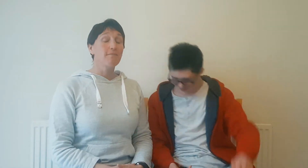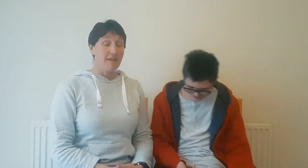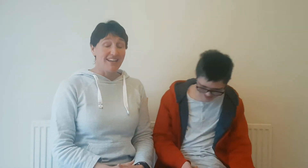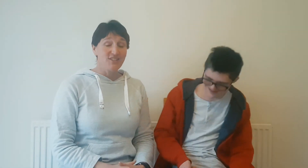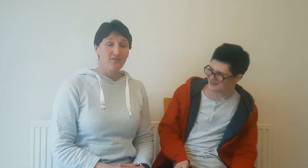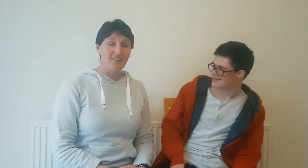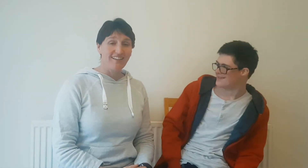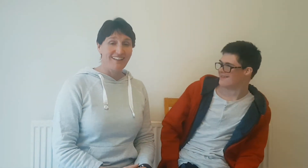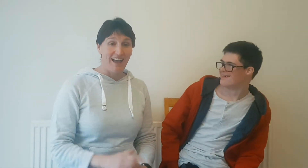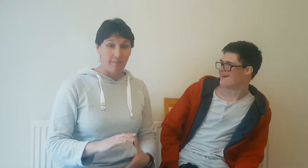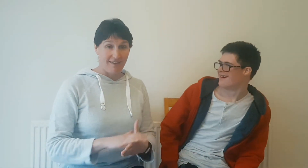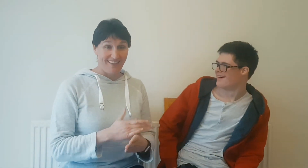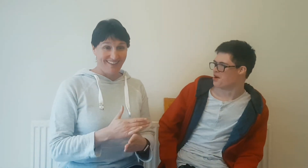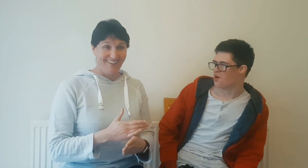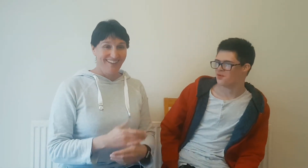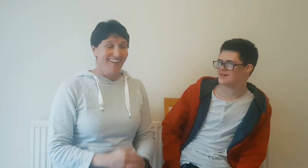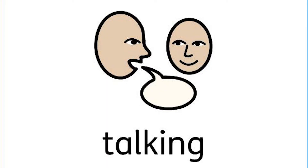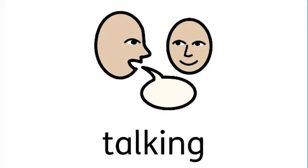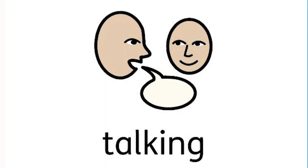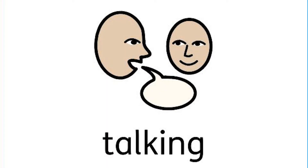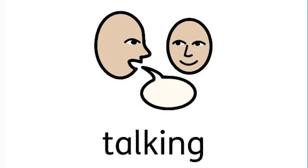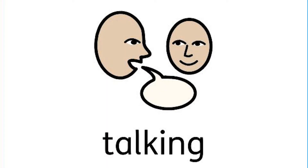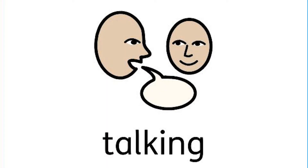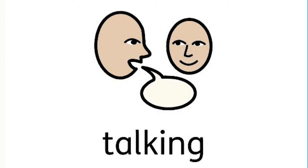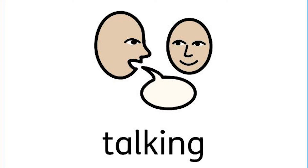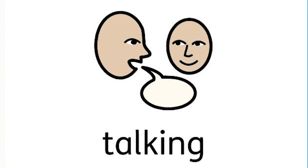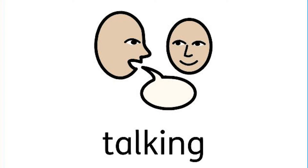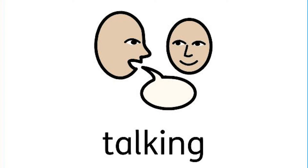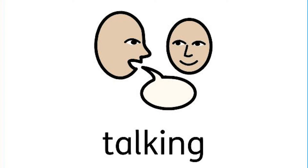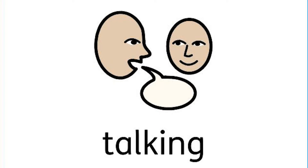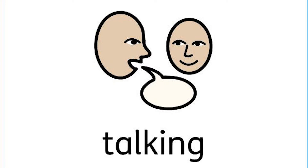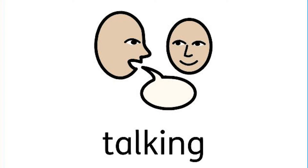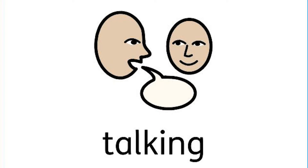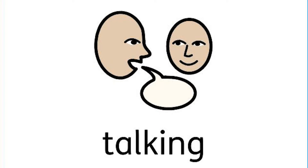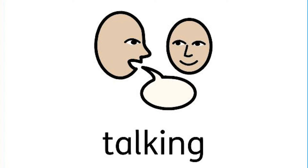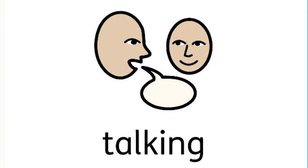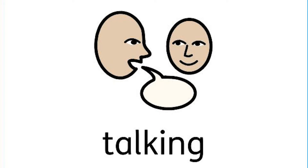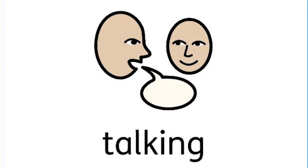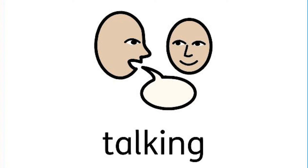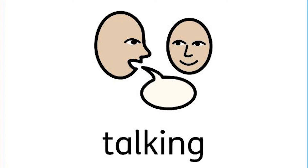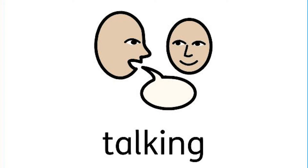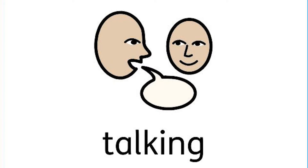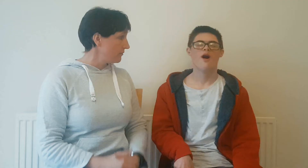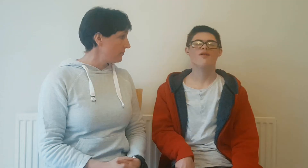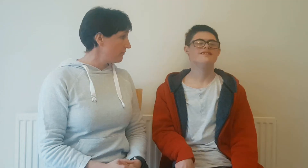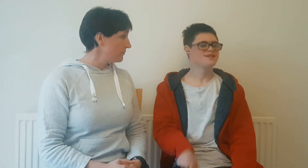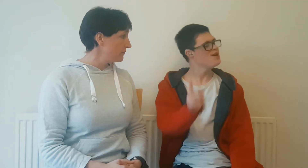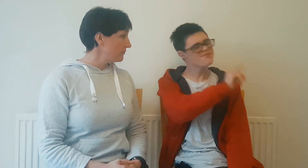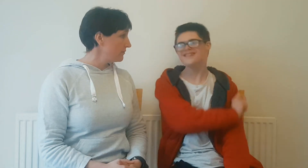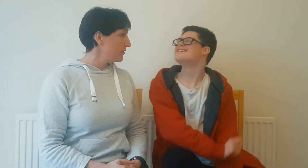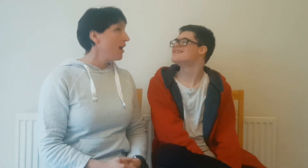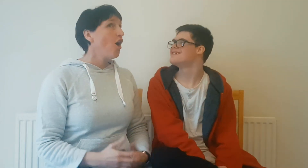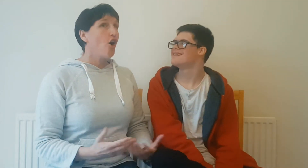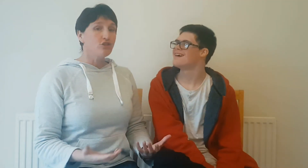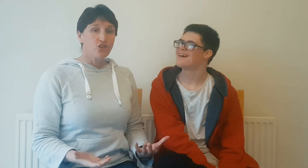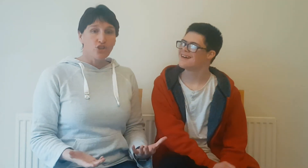Makes you feel happy. Talking to your family and friends. On Zoom. On